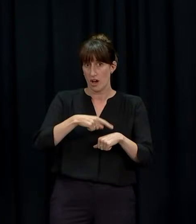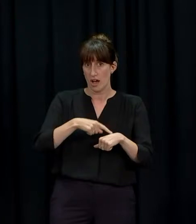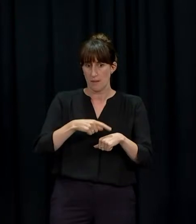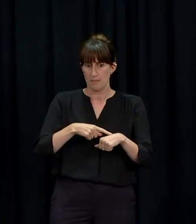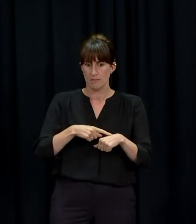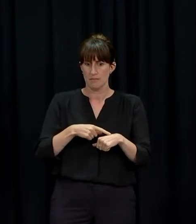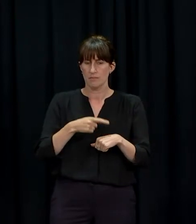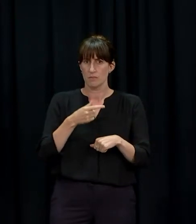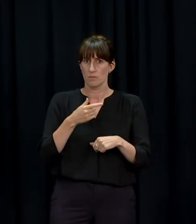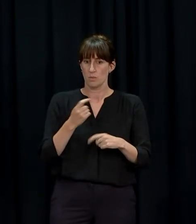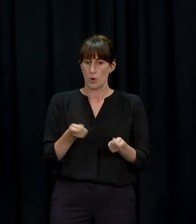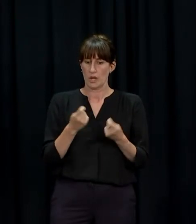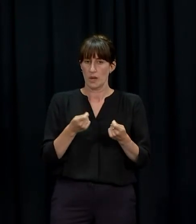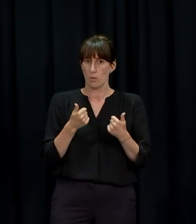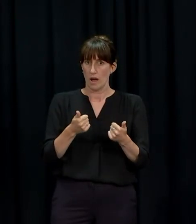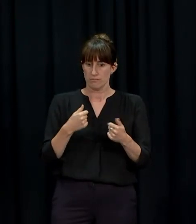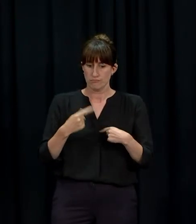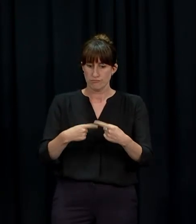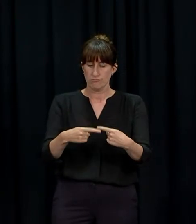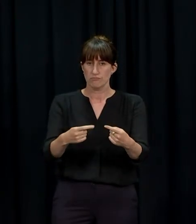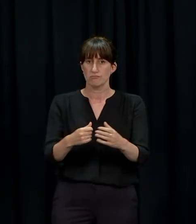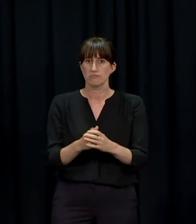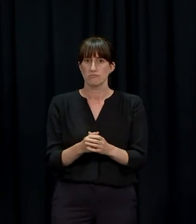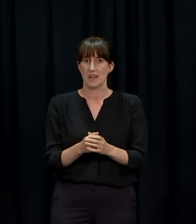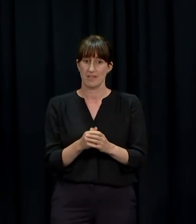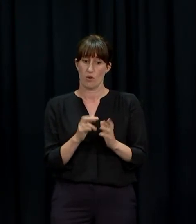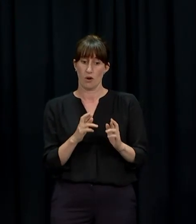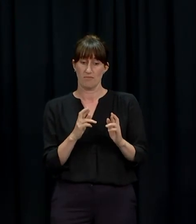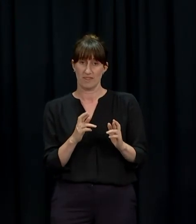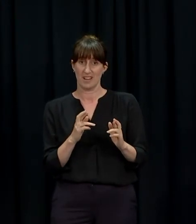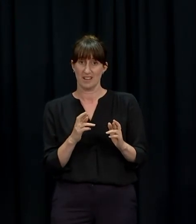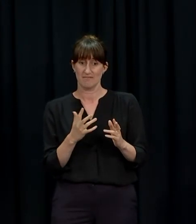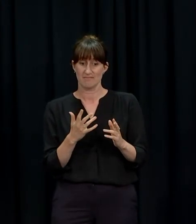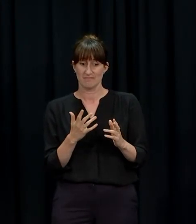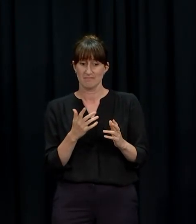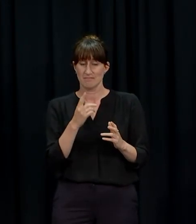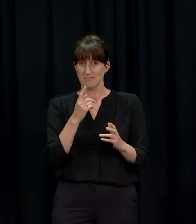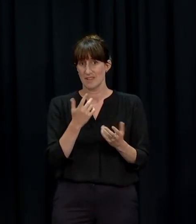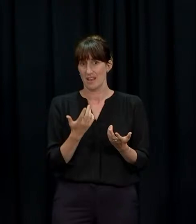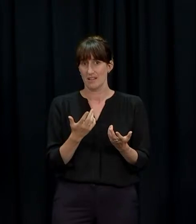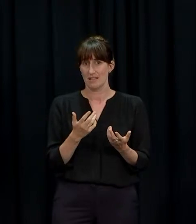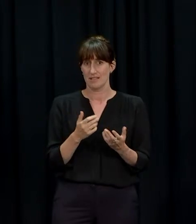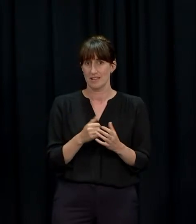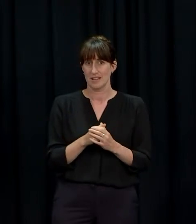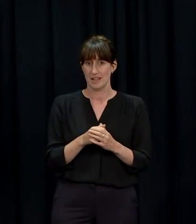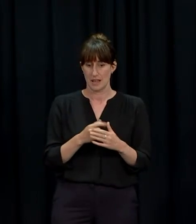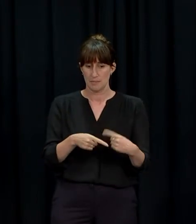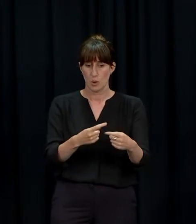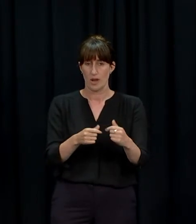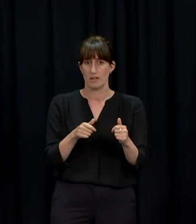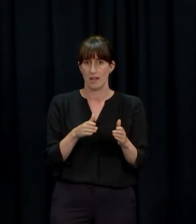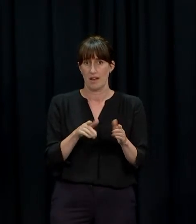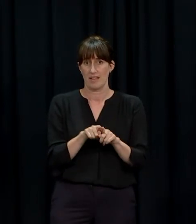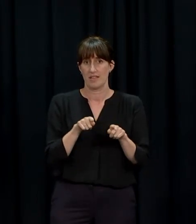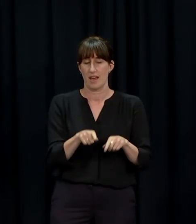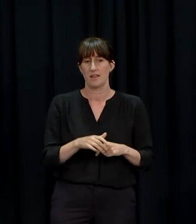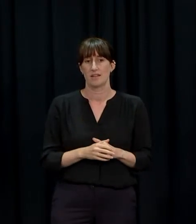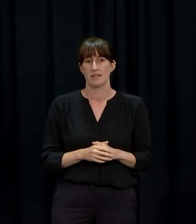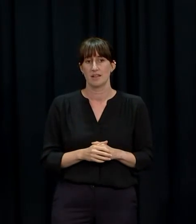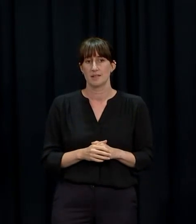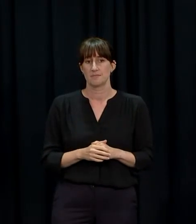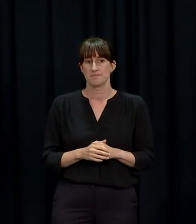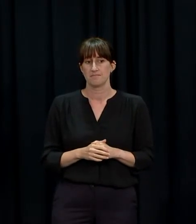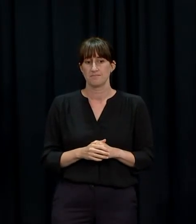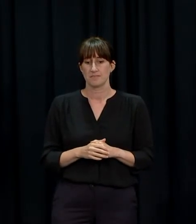Delta outbreak. So I guess the key question here is not so much is our system able to detect them.